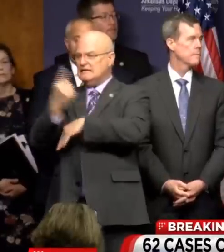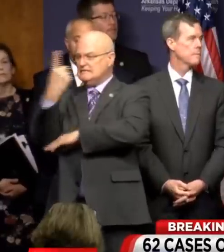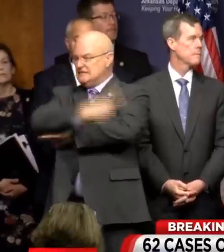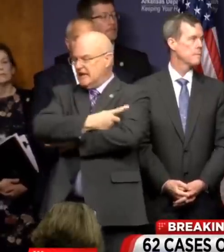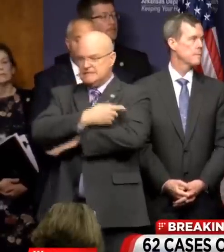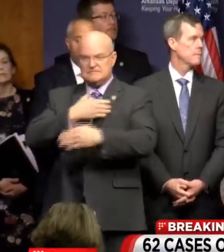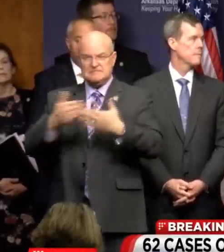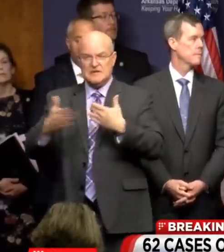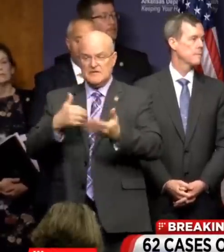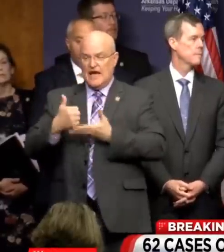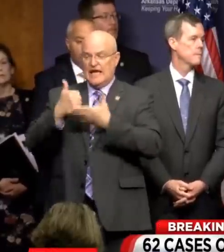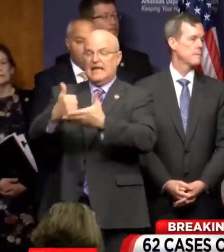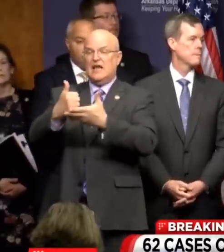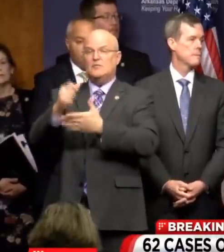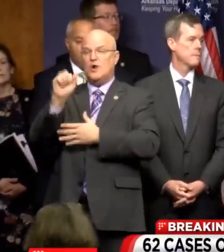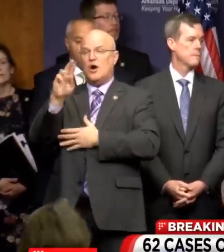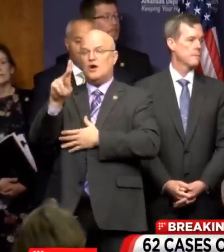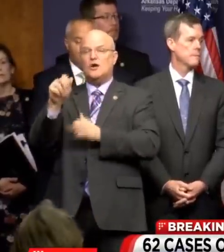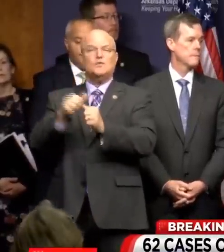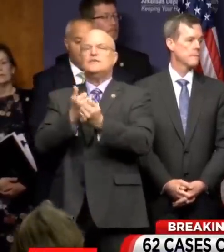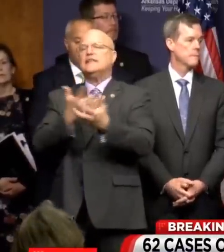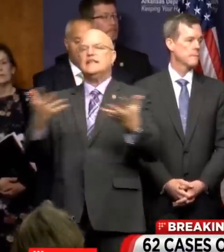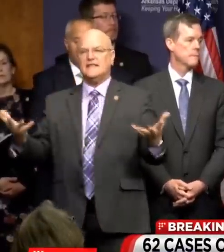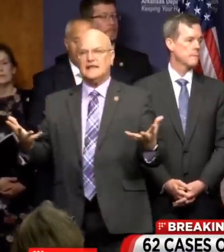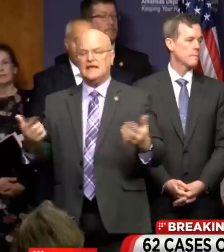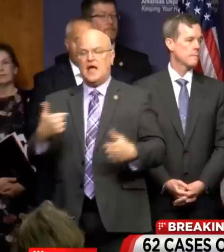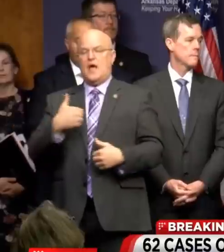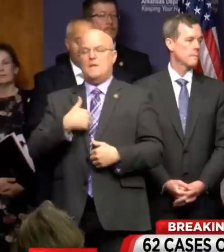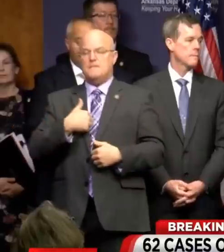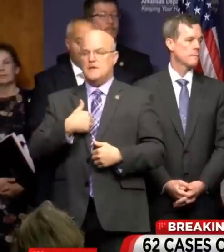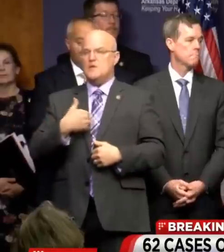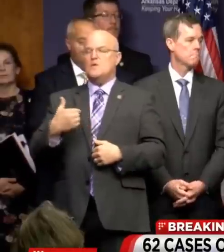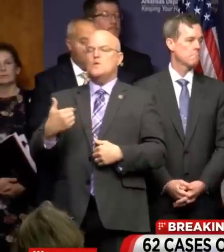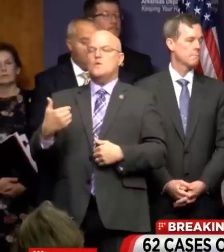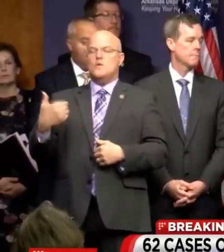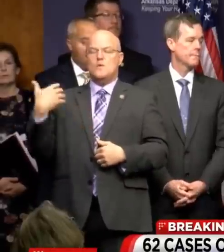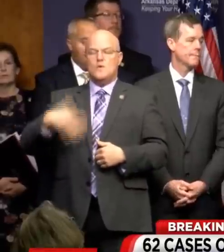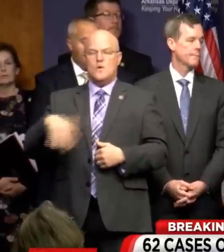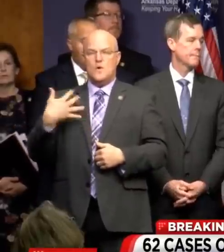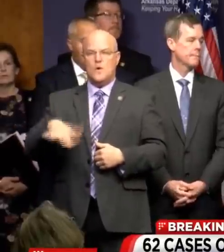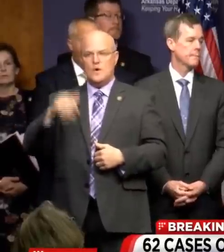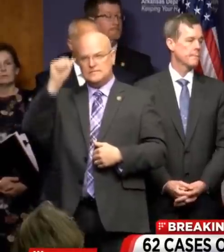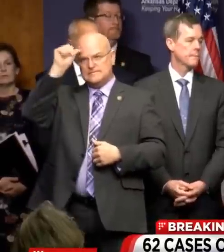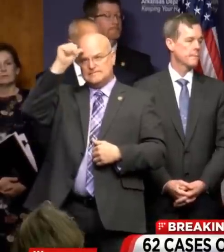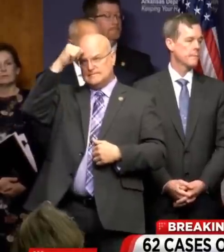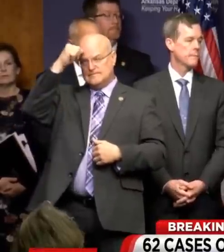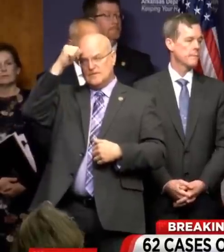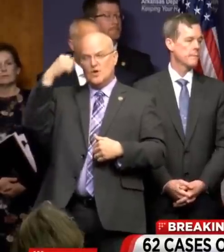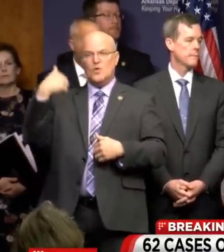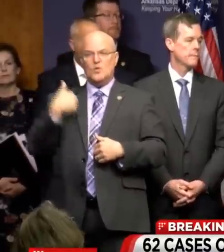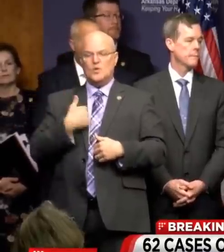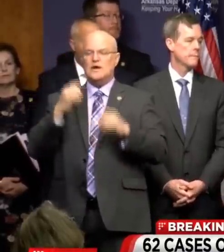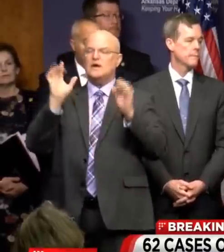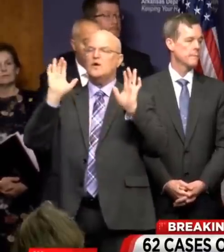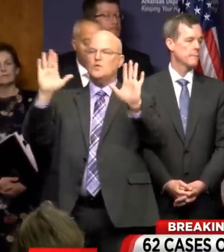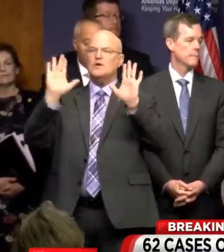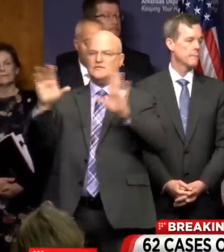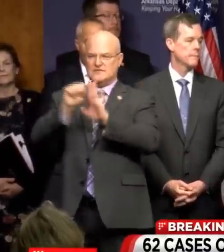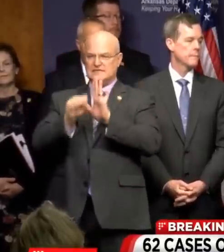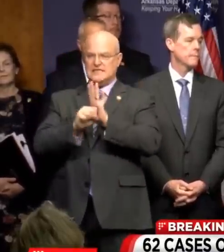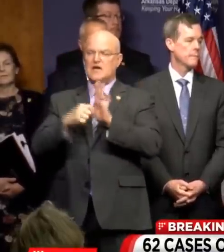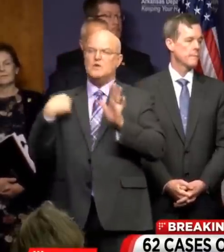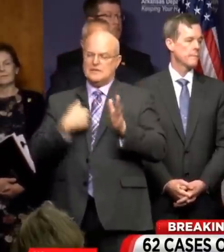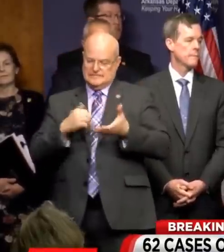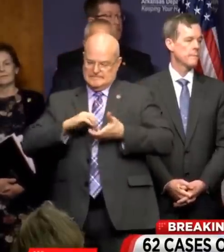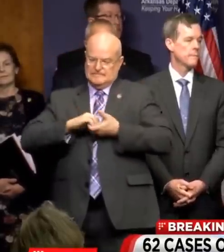help you or the state with anything. And it, to me, is a great reminder that we live in an incredible state. We're a small state, but we're connected very